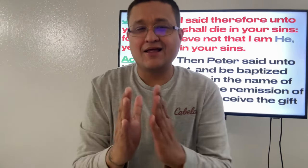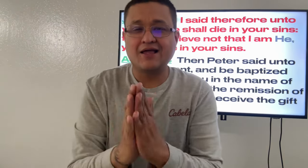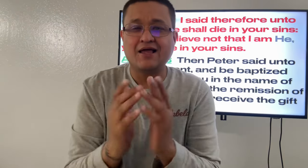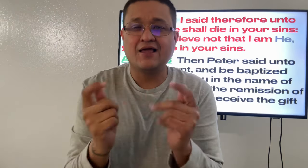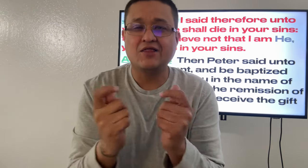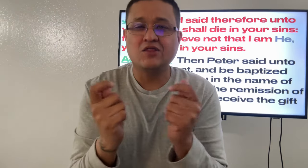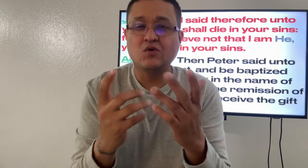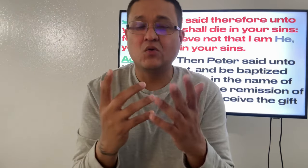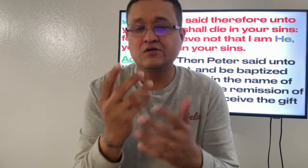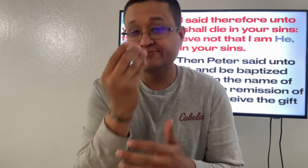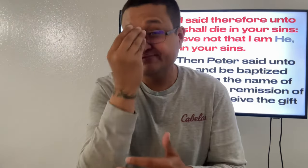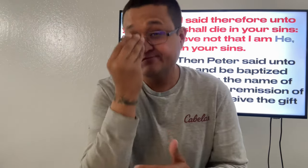hallelujah